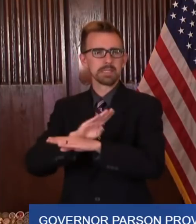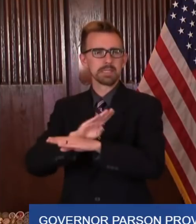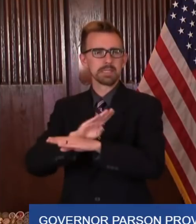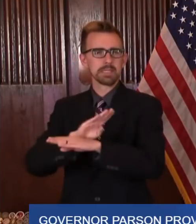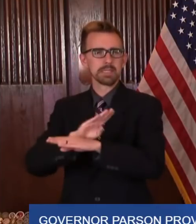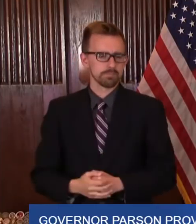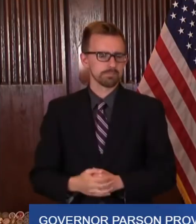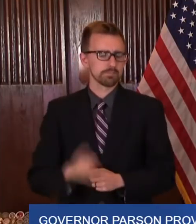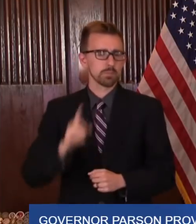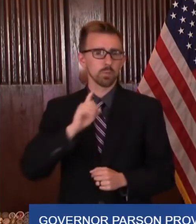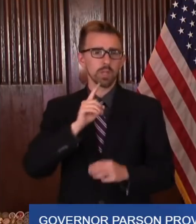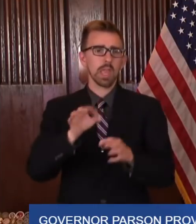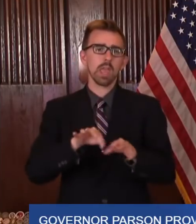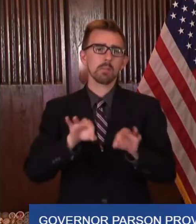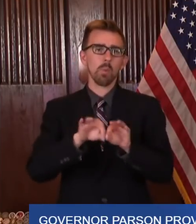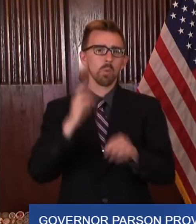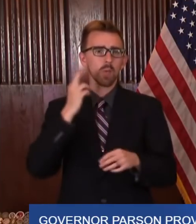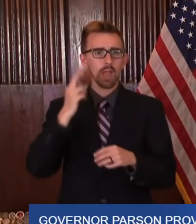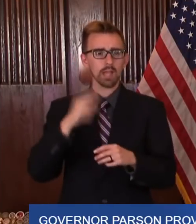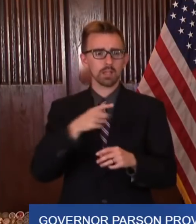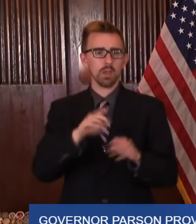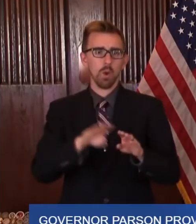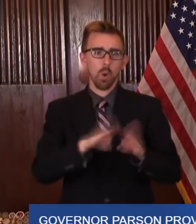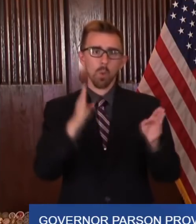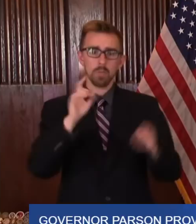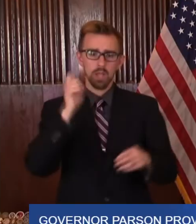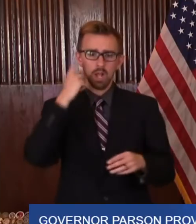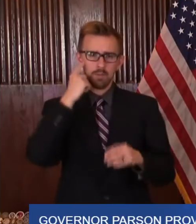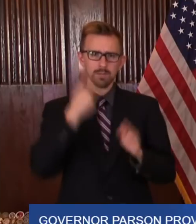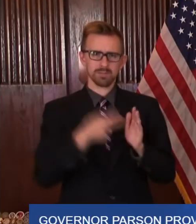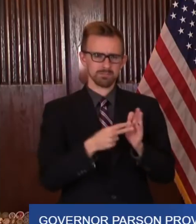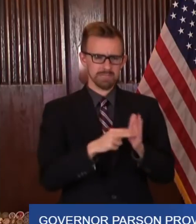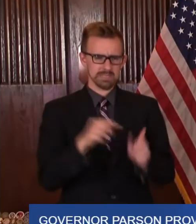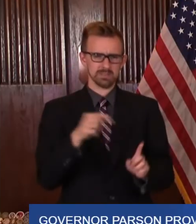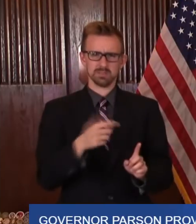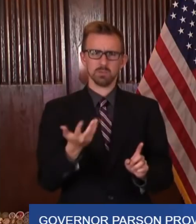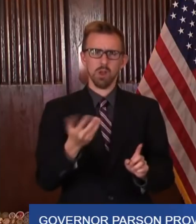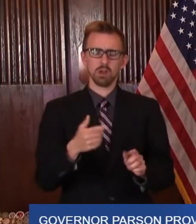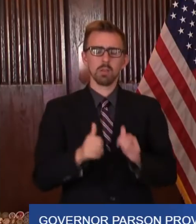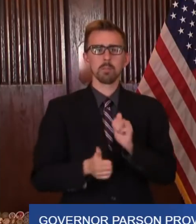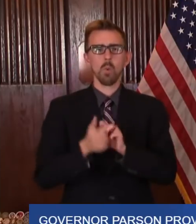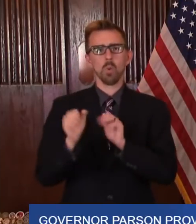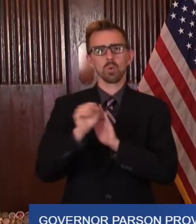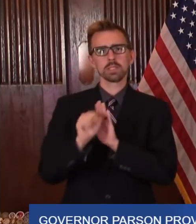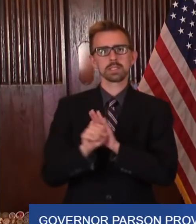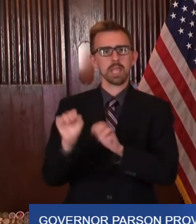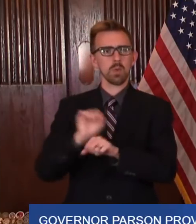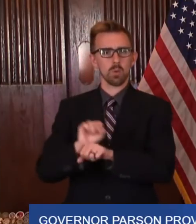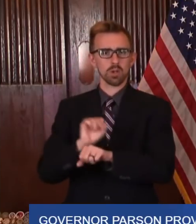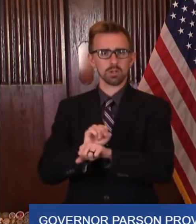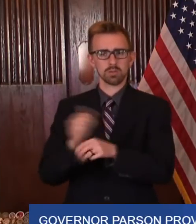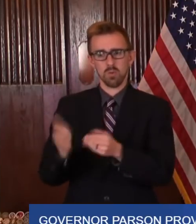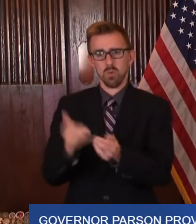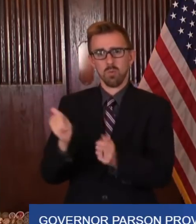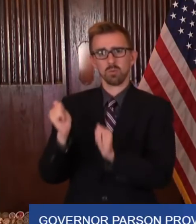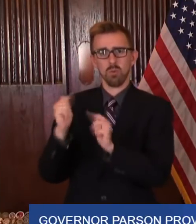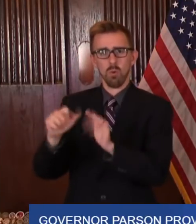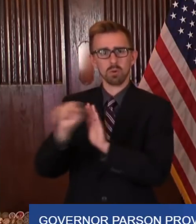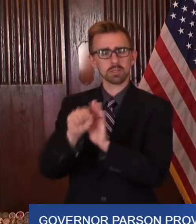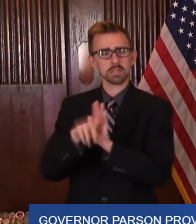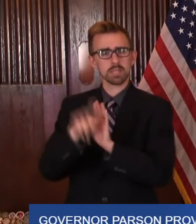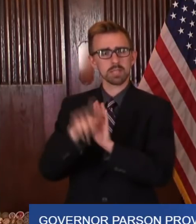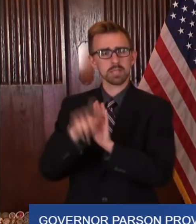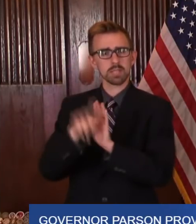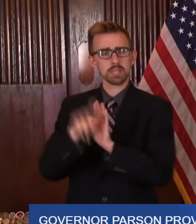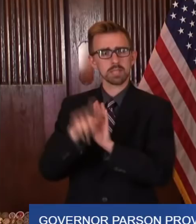I think it's important to realize when you say open up government, the majority of state workers, the majority of all state government has been